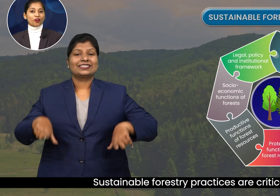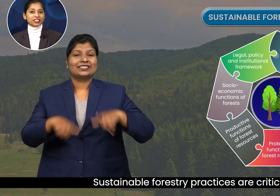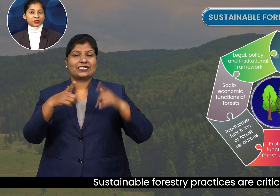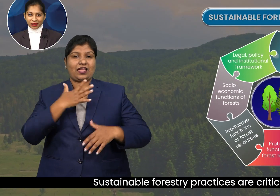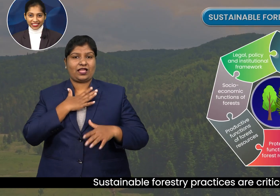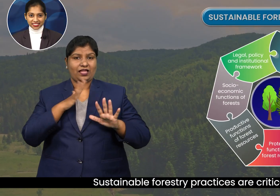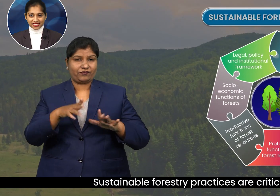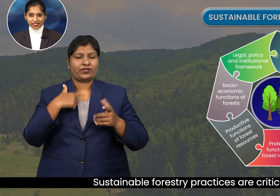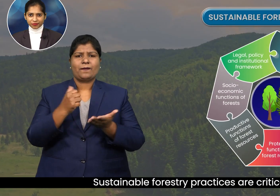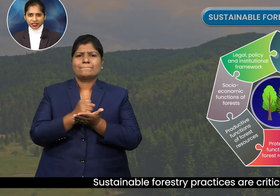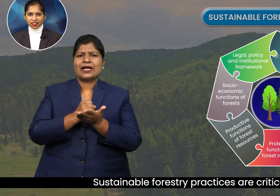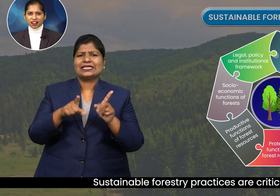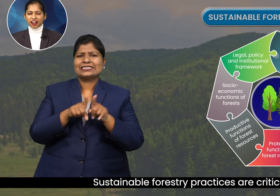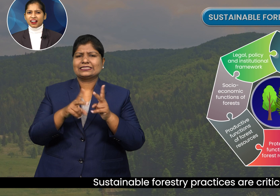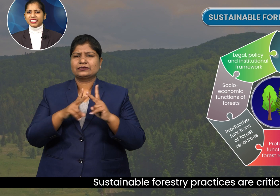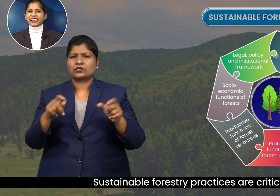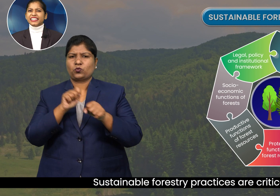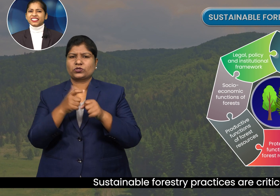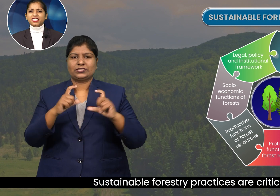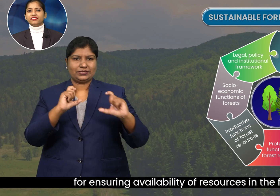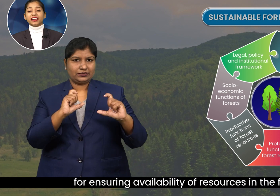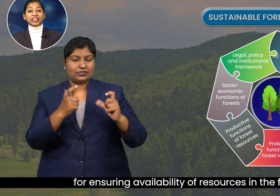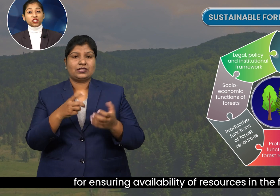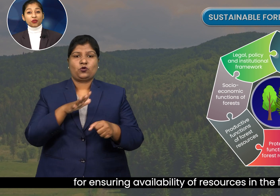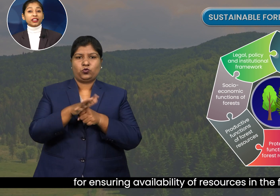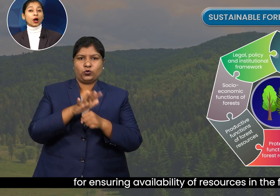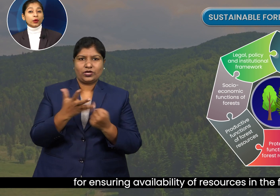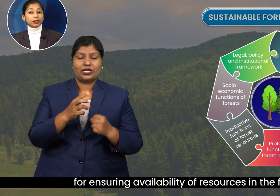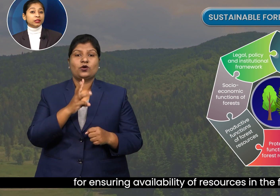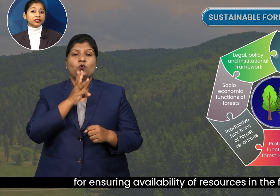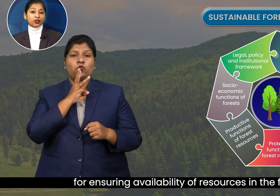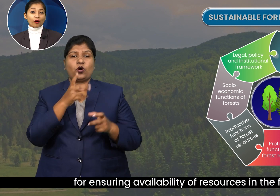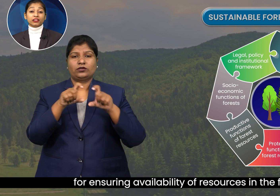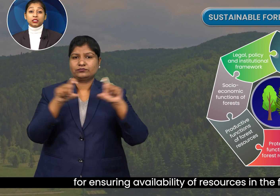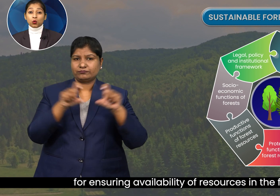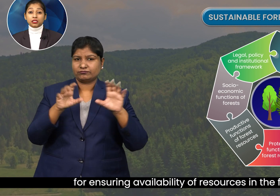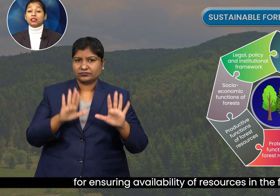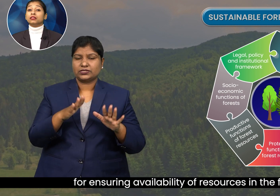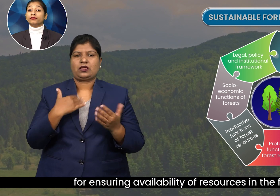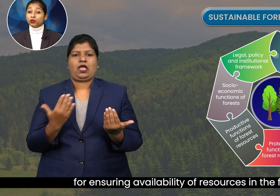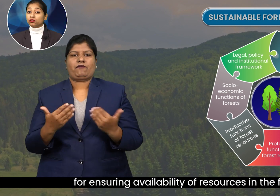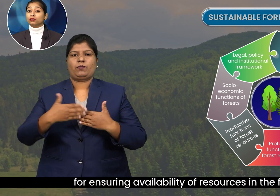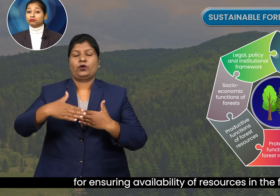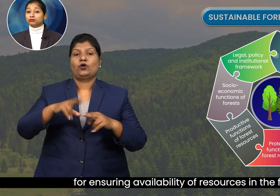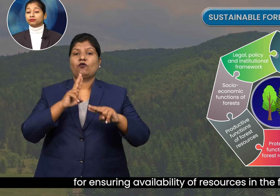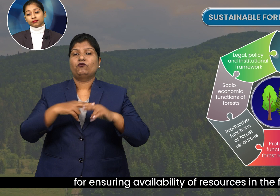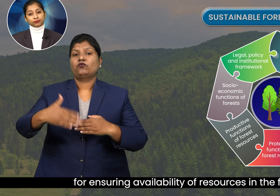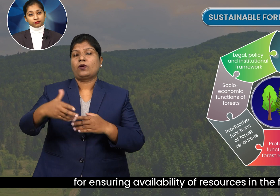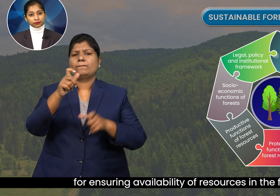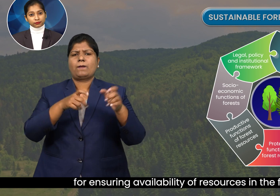Sustainable forestry practices are critical for ensuring availability of resources in the future.